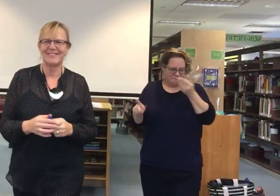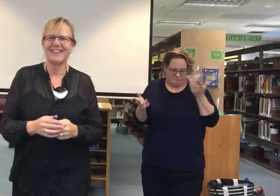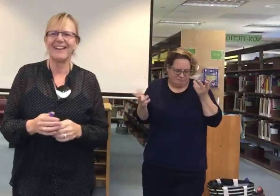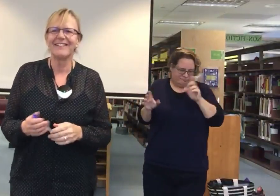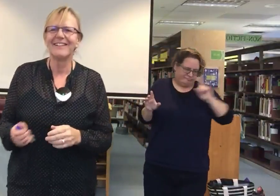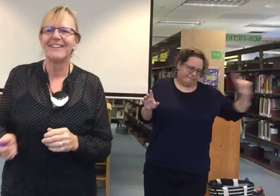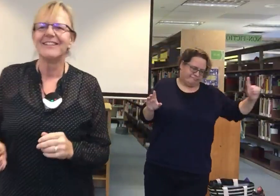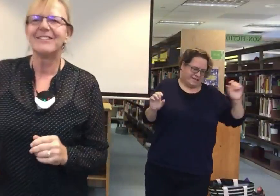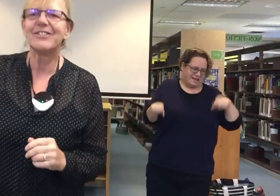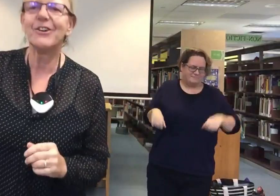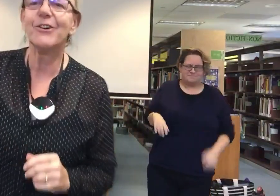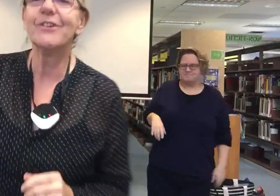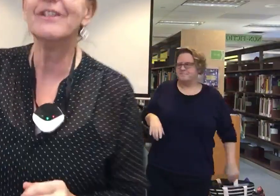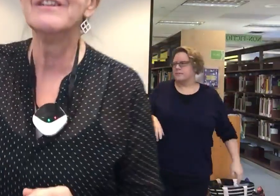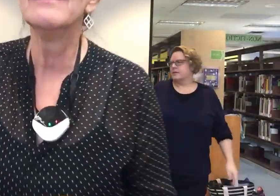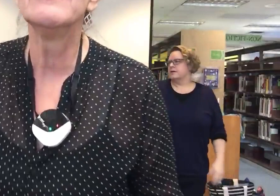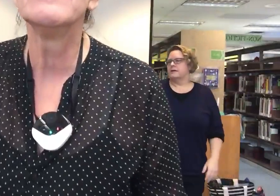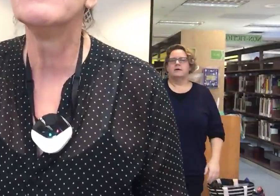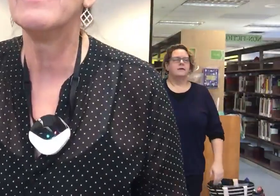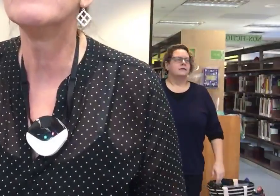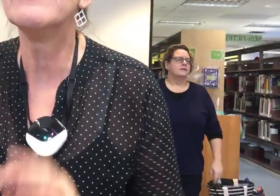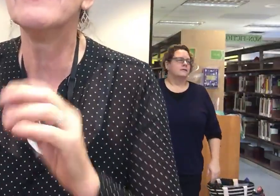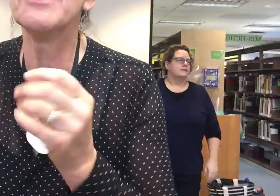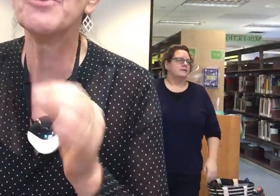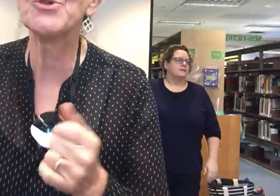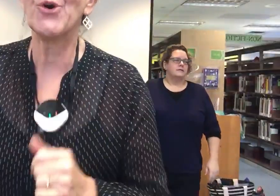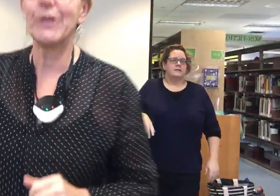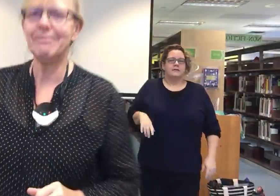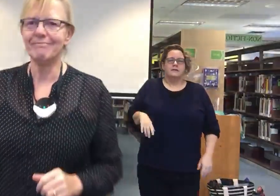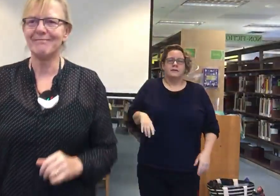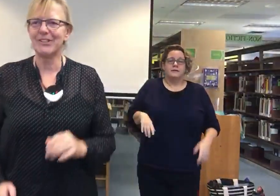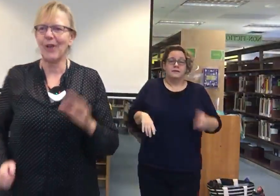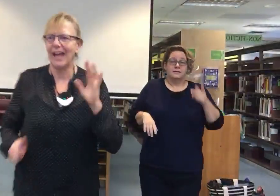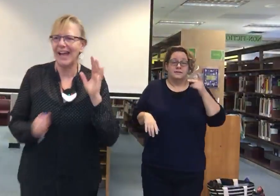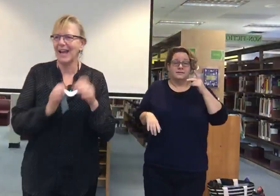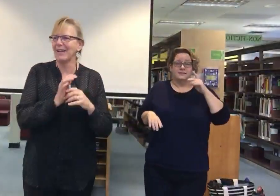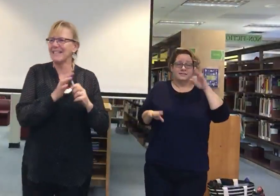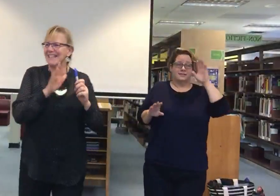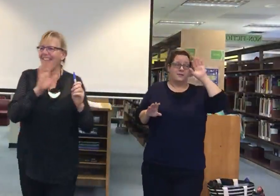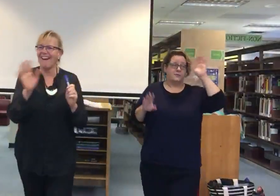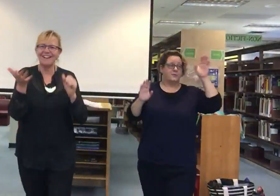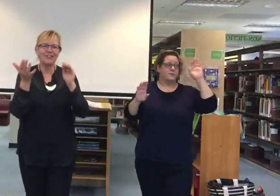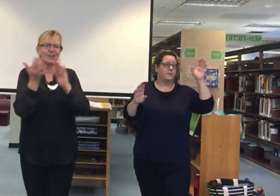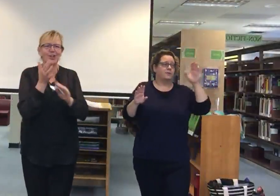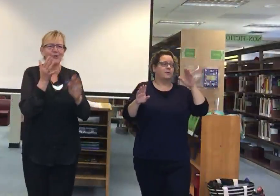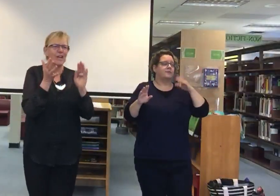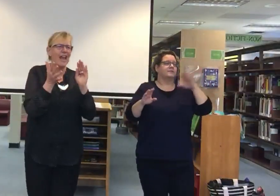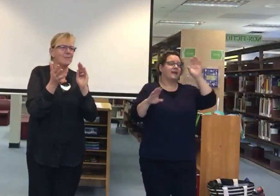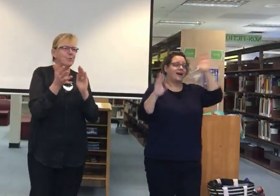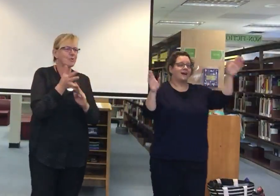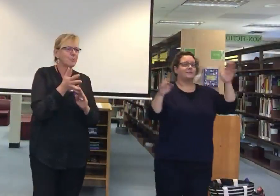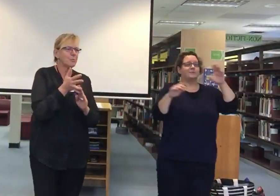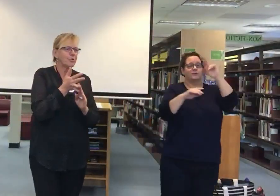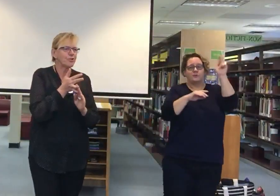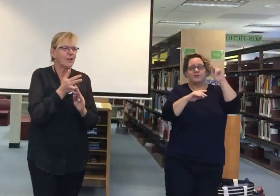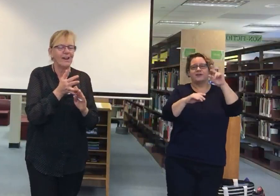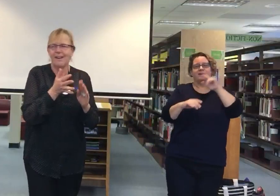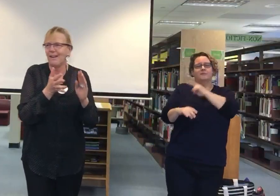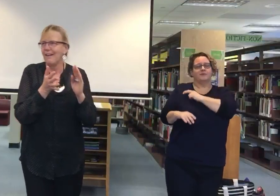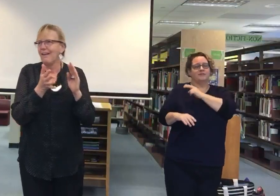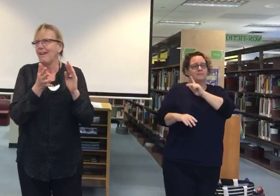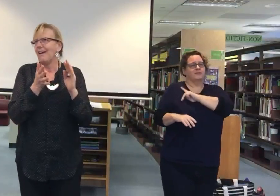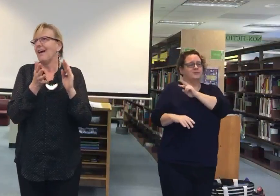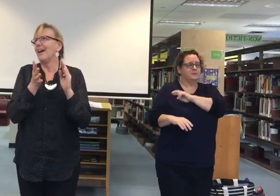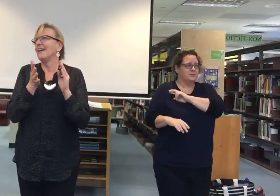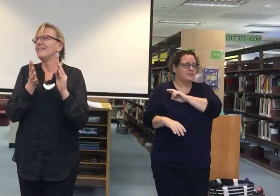see. Okay. So I see the numbers going. So hi, I'm going to say hi to Kelowna and Prince Rupert,